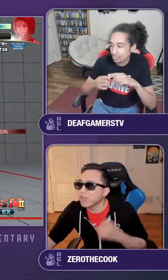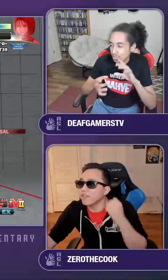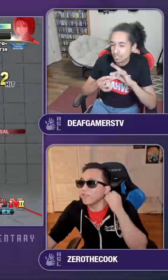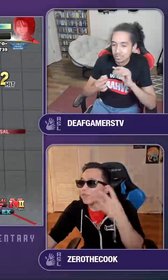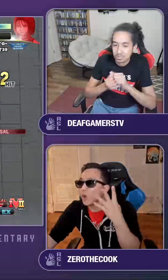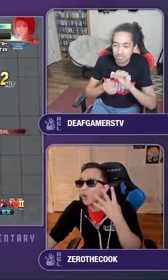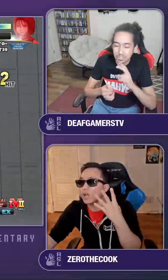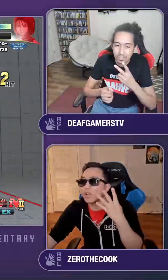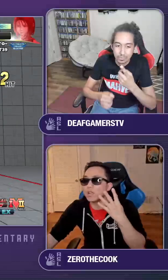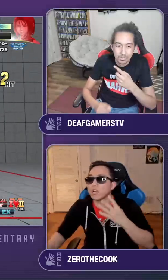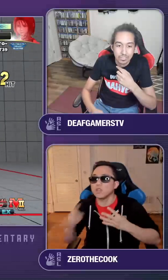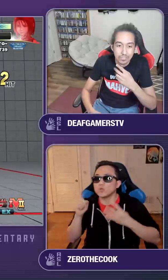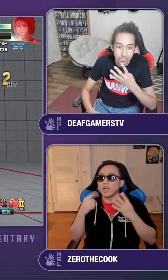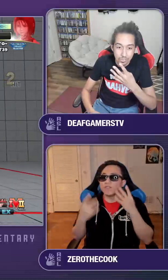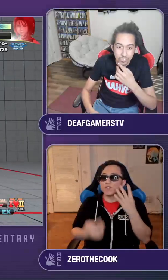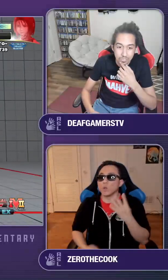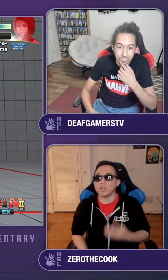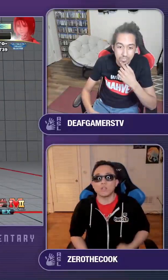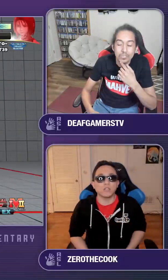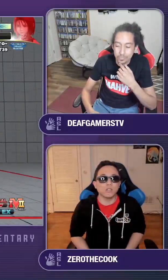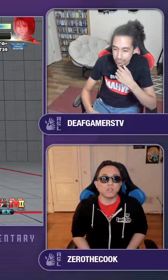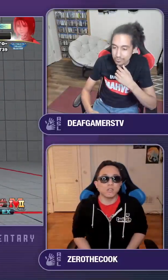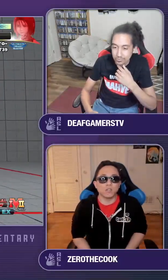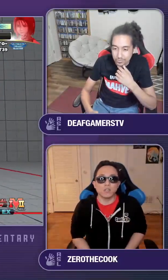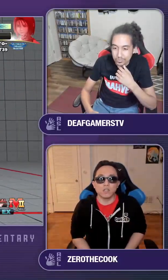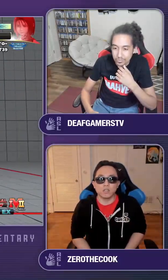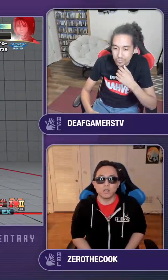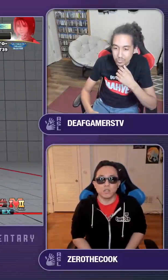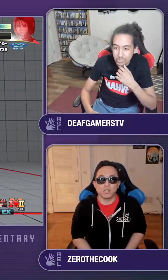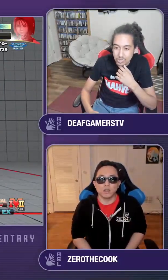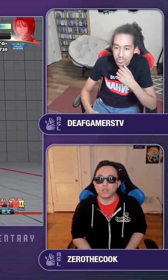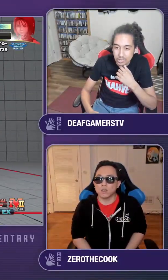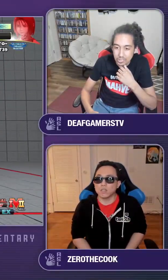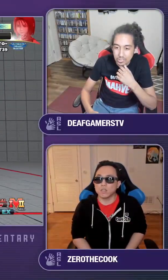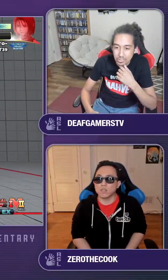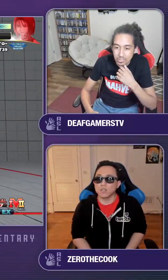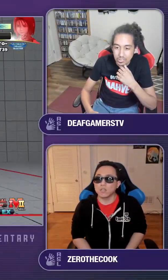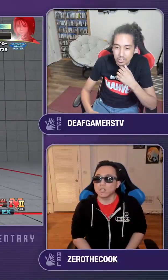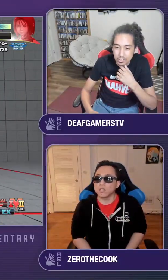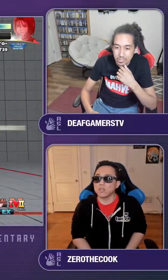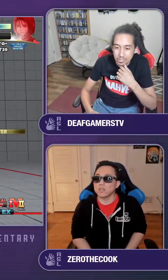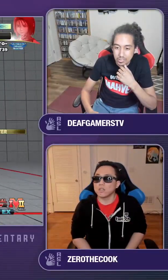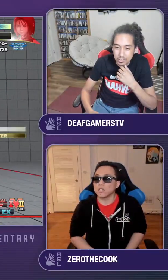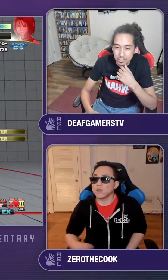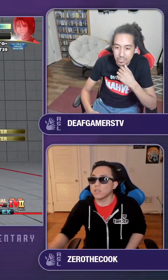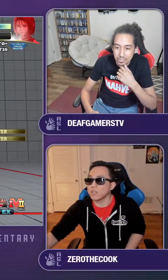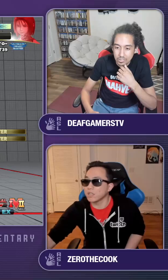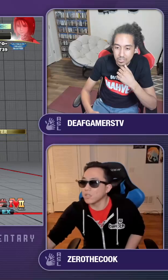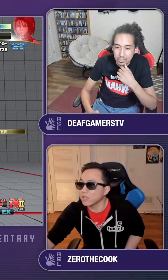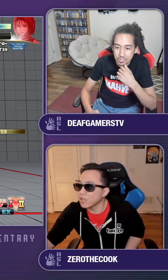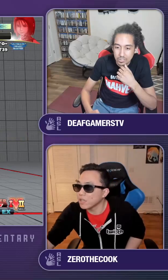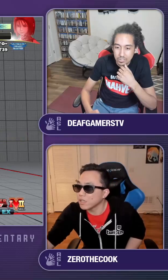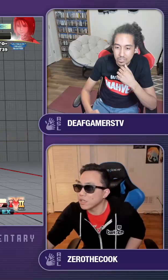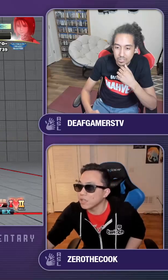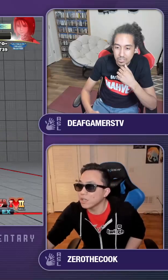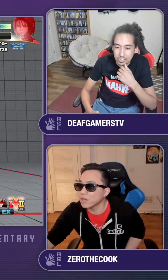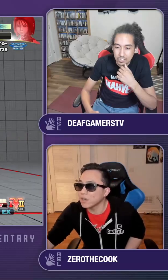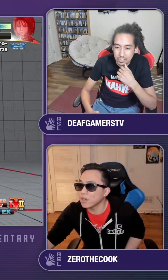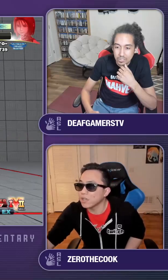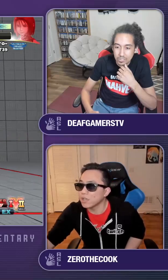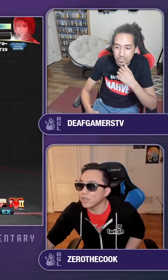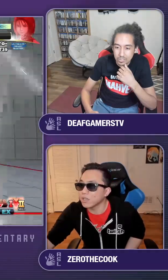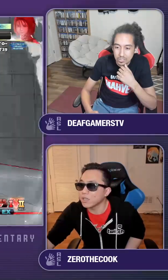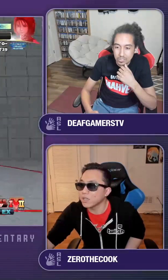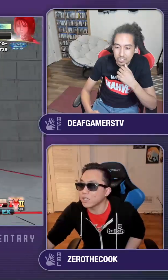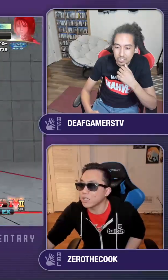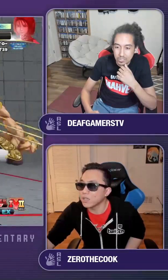combo. Cornered himself. Delayed anti-air. The delayed anti-air. You DP after they jump in, but now the plus frames